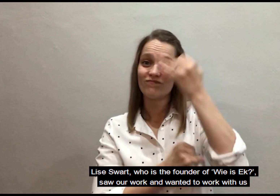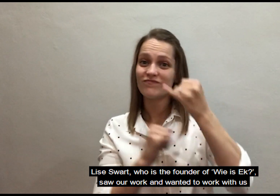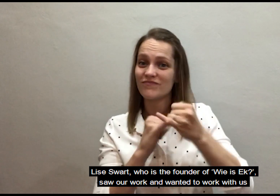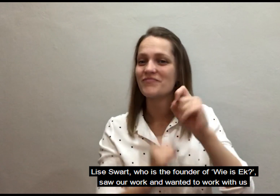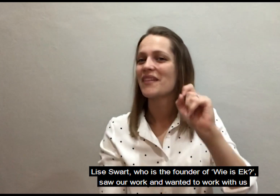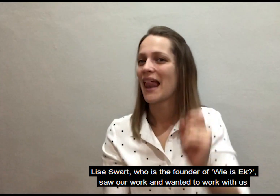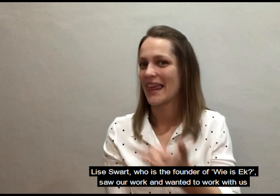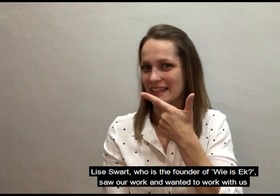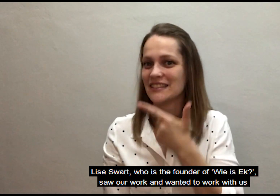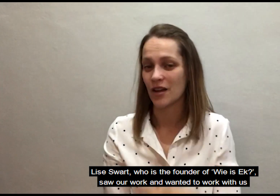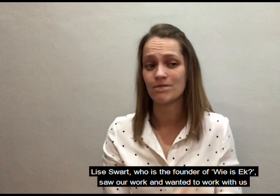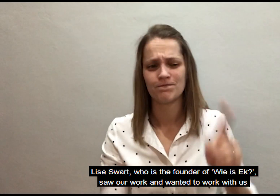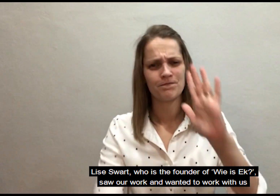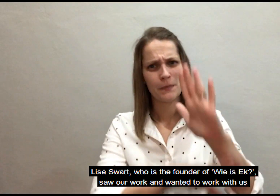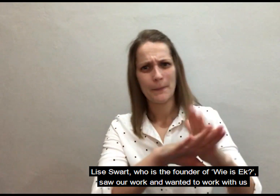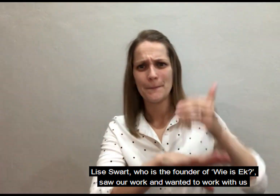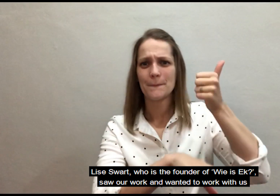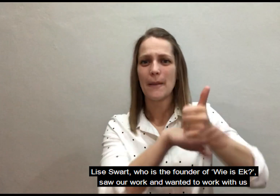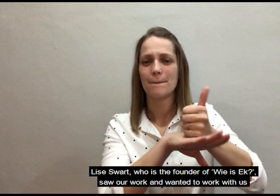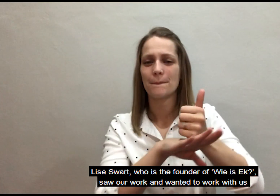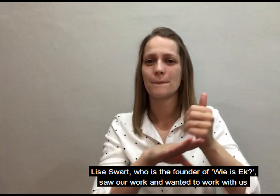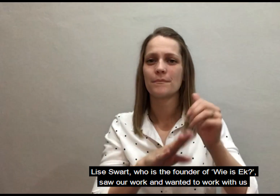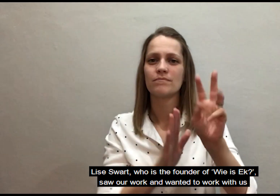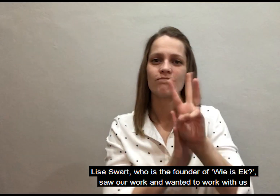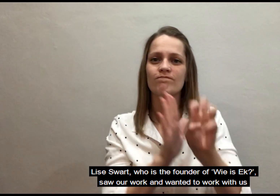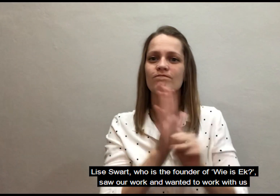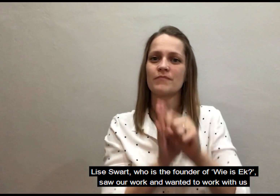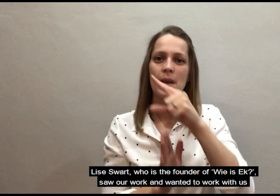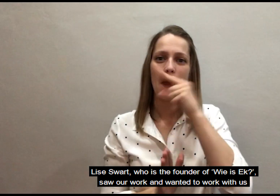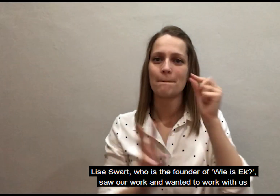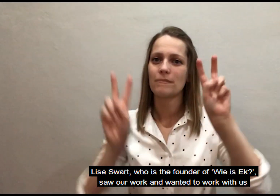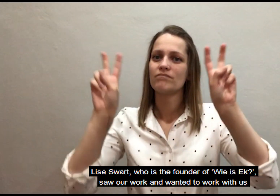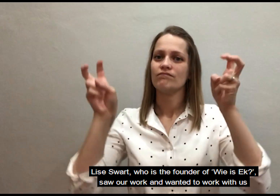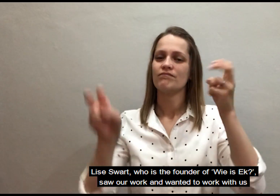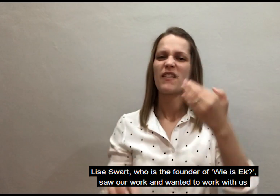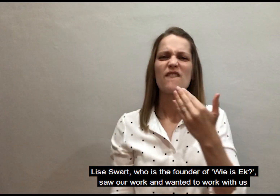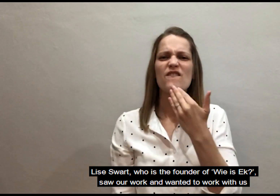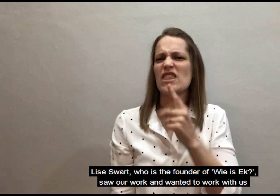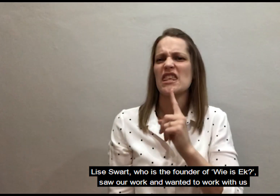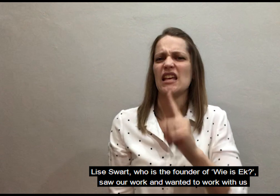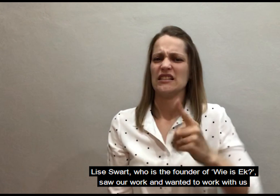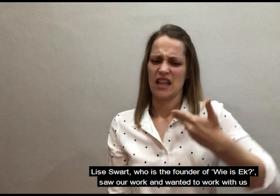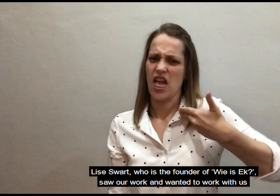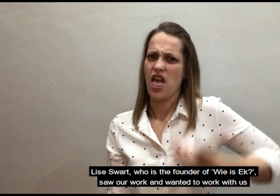Lisa Swart, who is the founder of Wie is Ek,